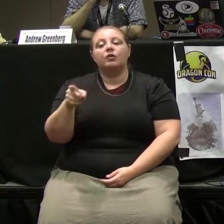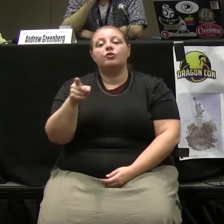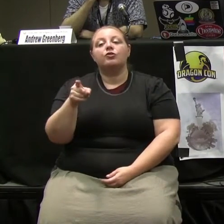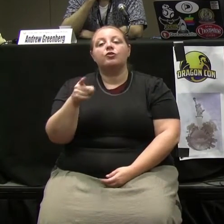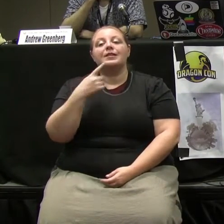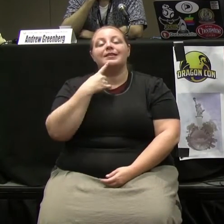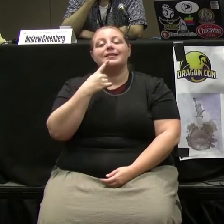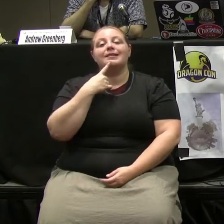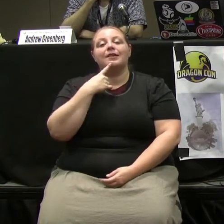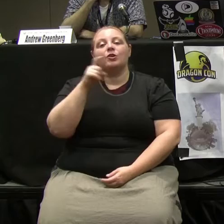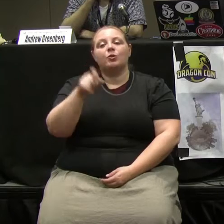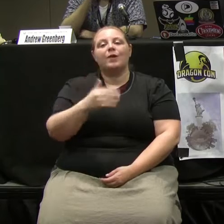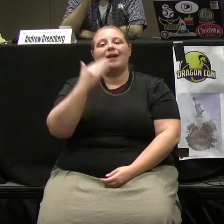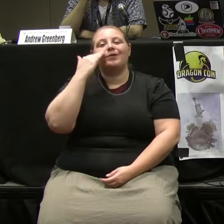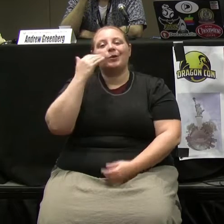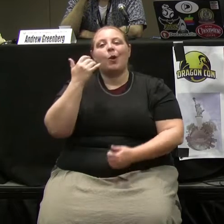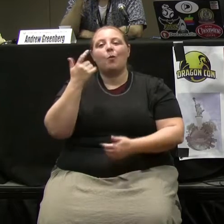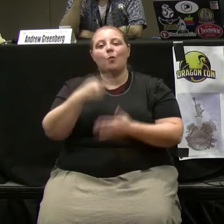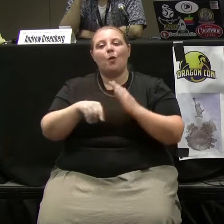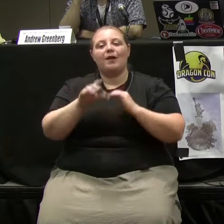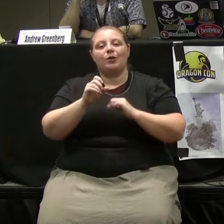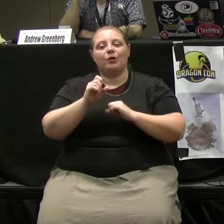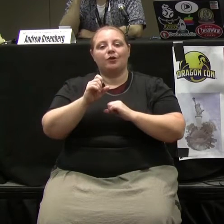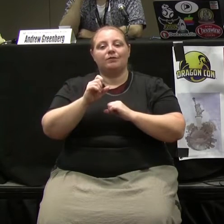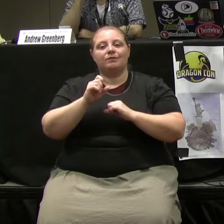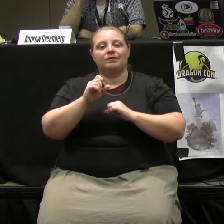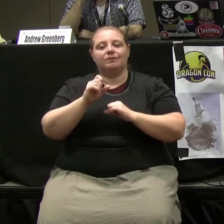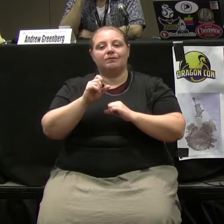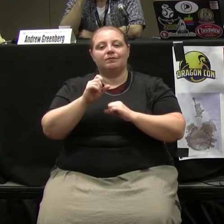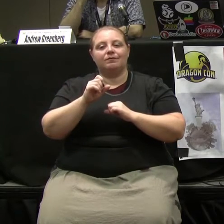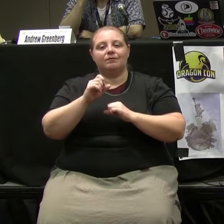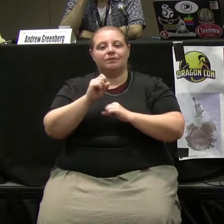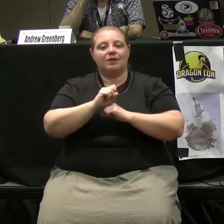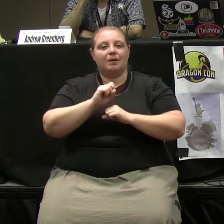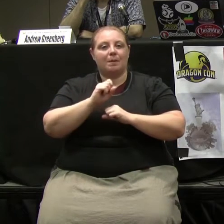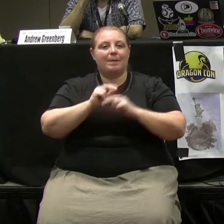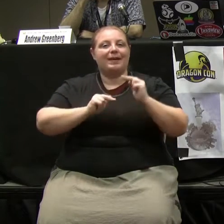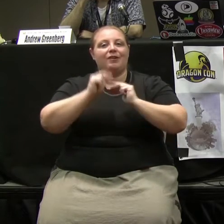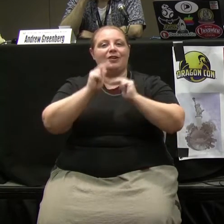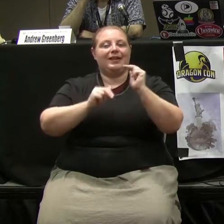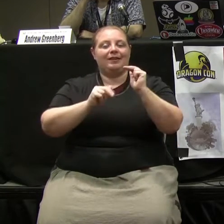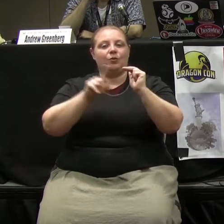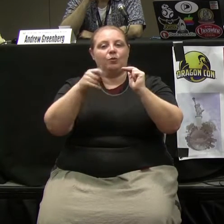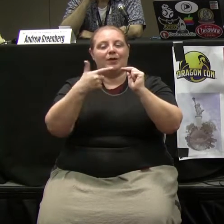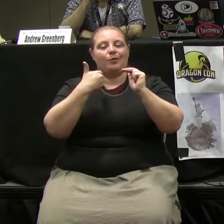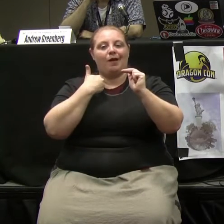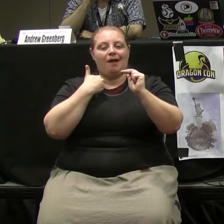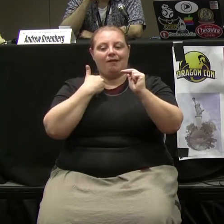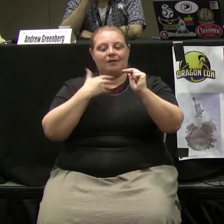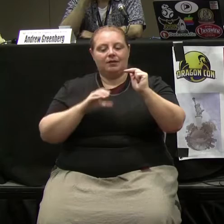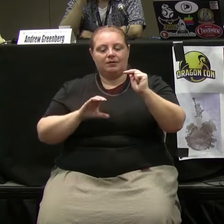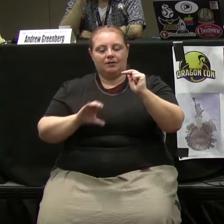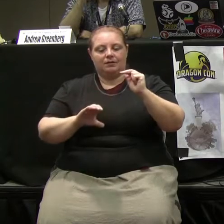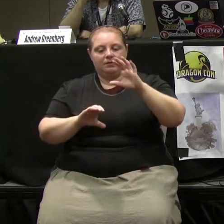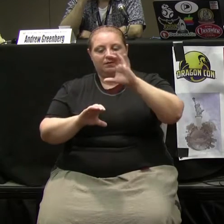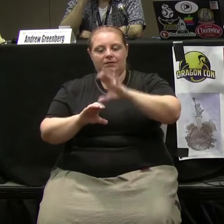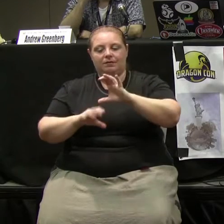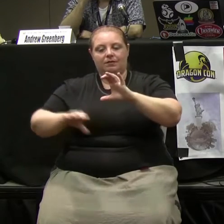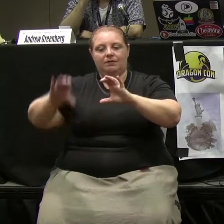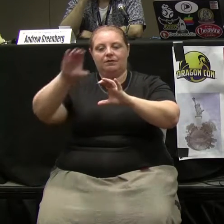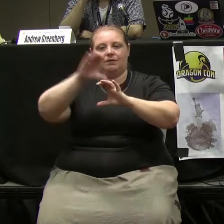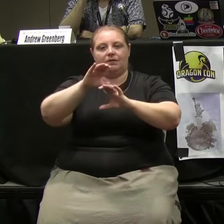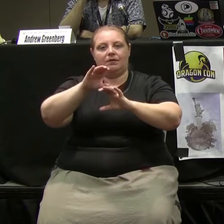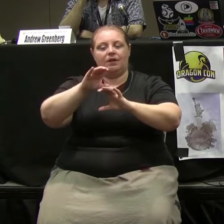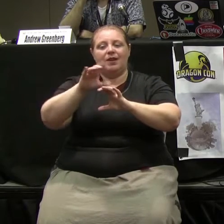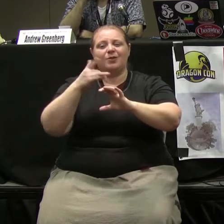say that you have to know what cathedral you're building when you put your stone in. And I think that's it's what I reflect on quite a bit when I feel like I'm